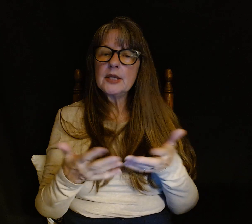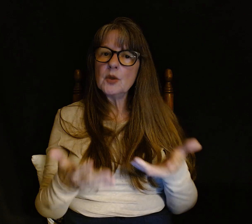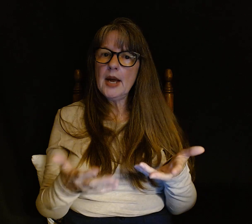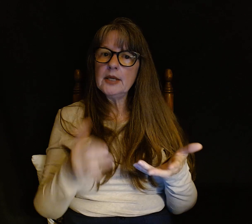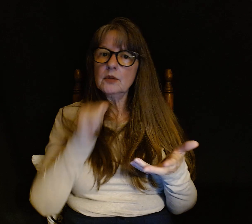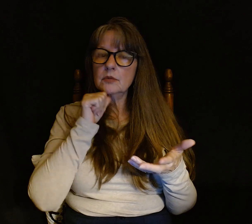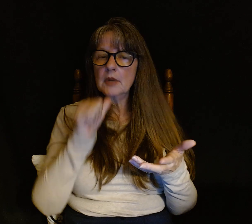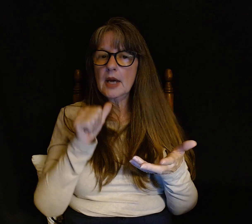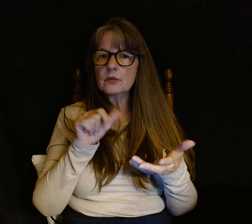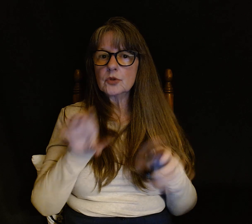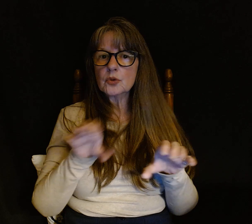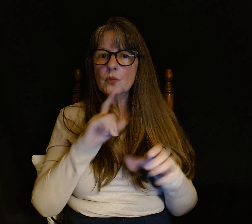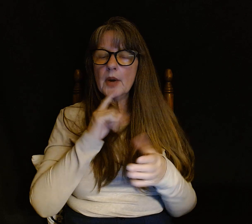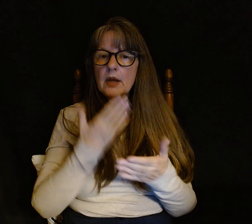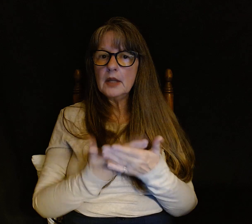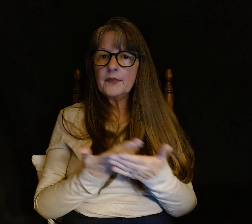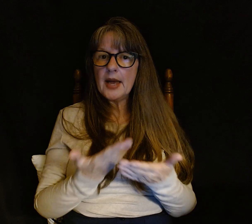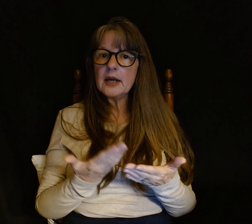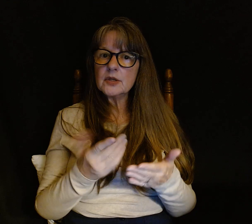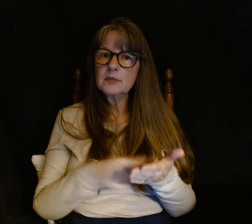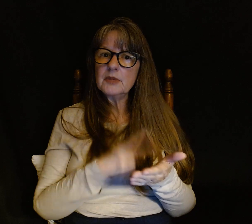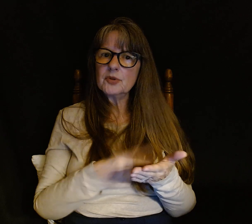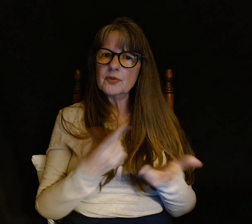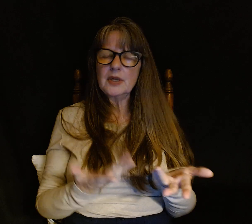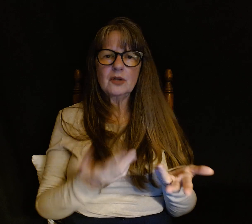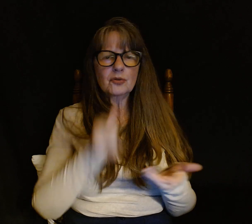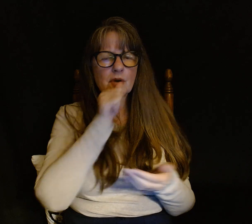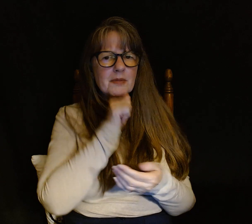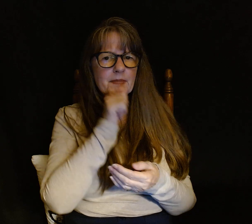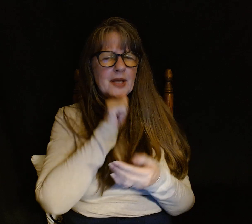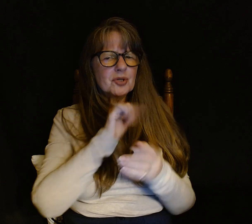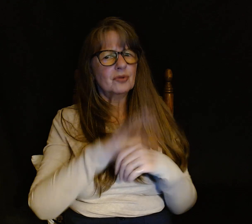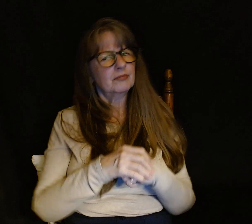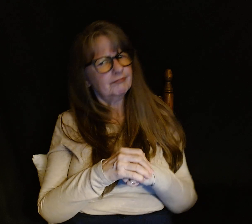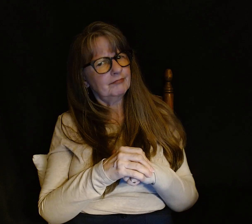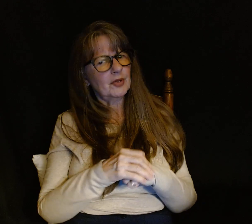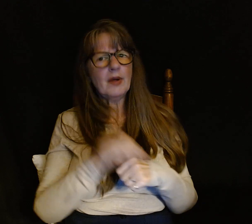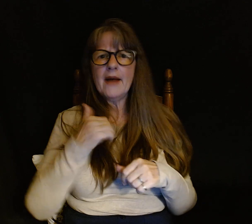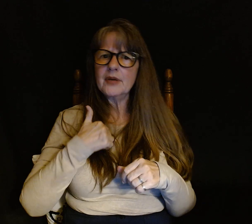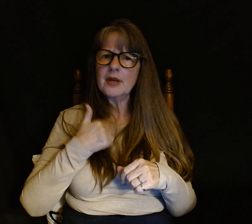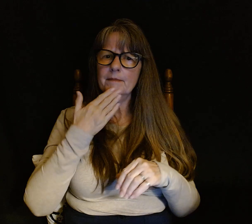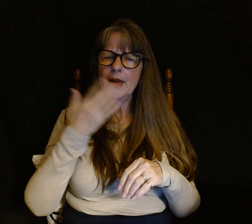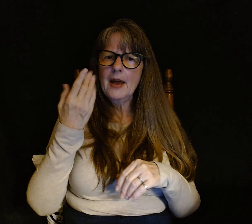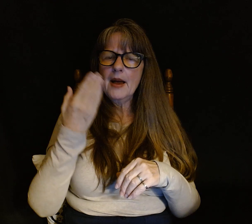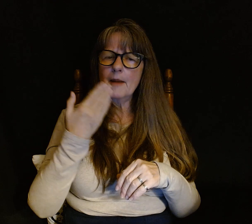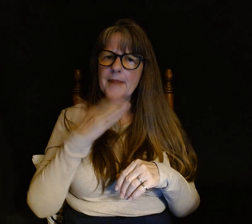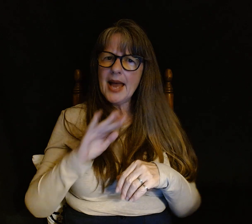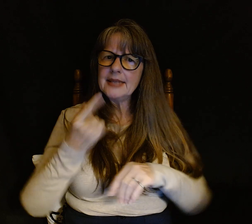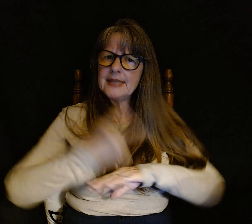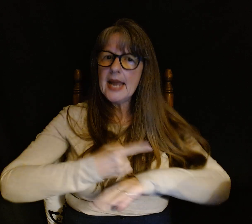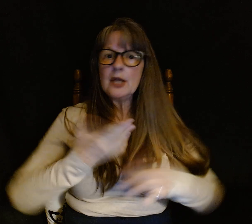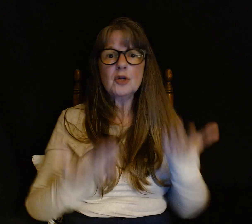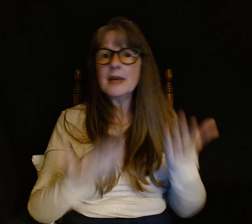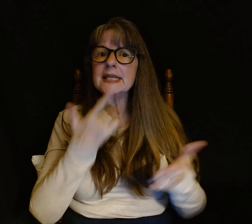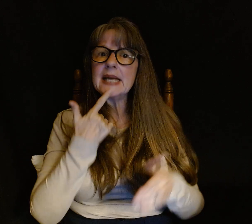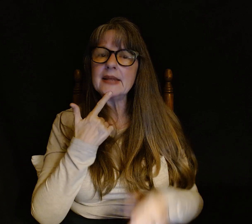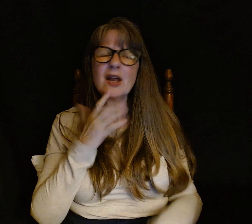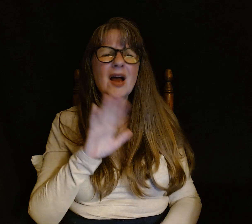I don't do well at that, because sometimes you're thinking, you're trying to be patient. You're going, they're having a bad day, and you may say that.